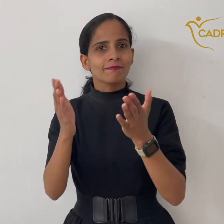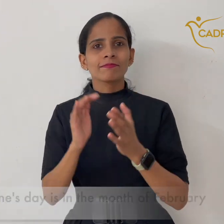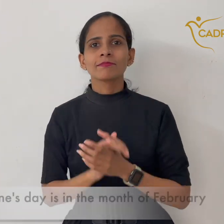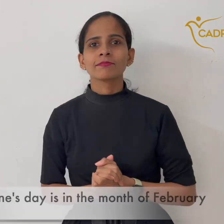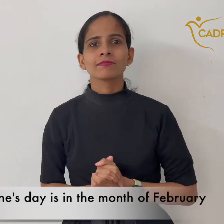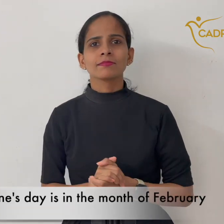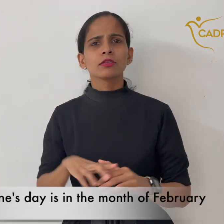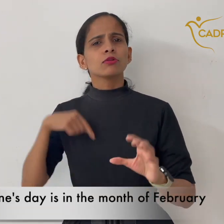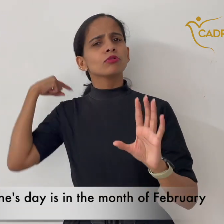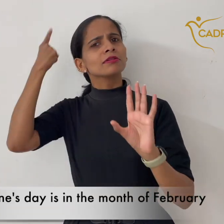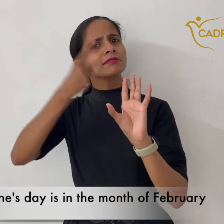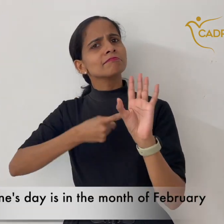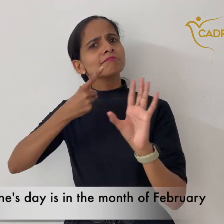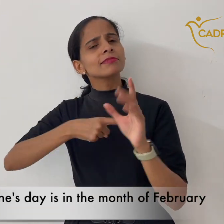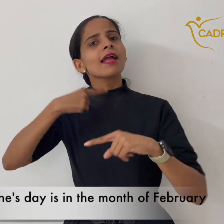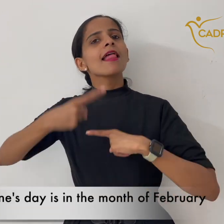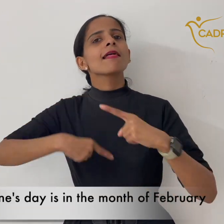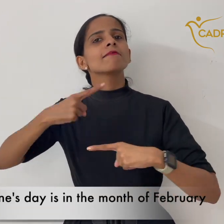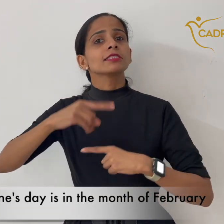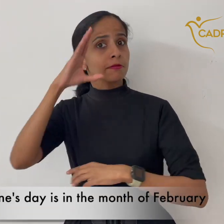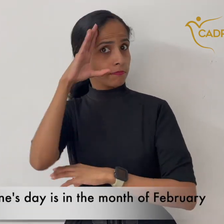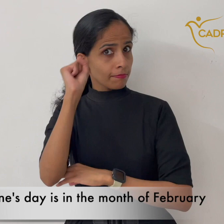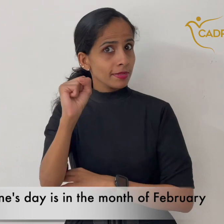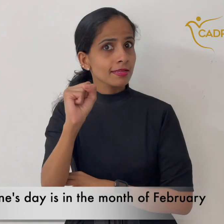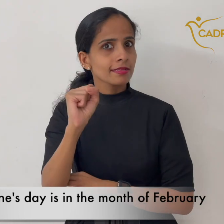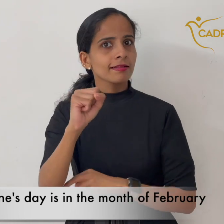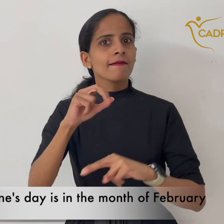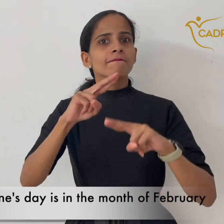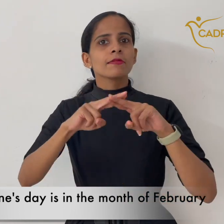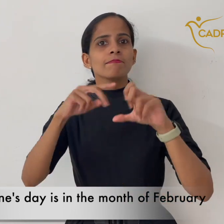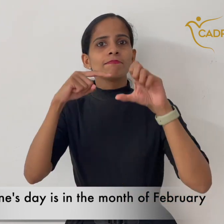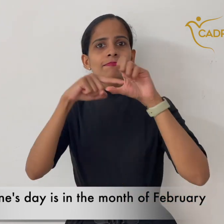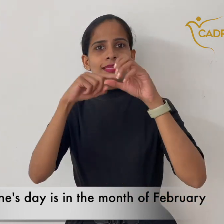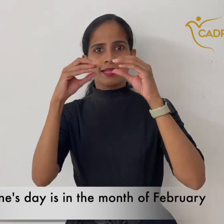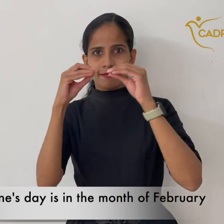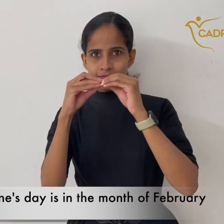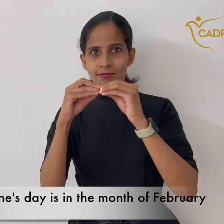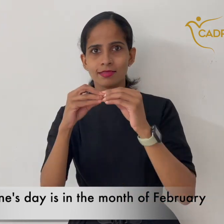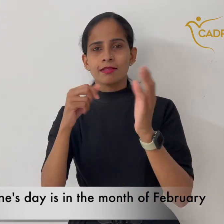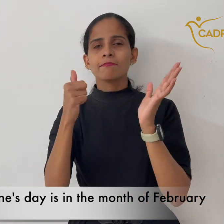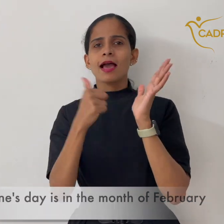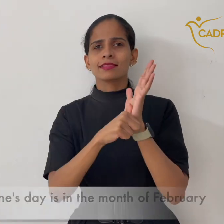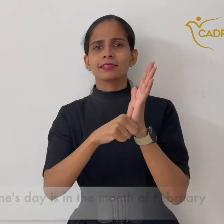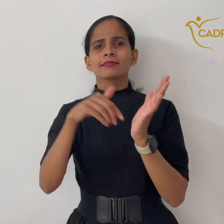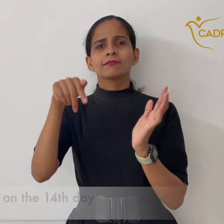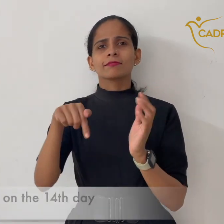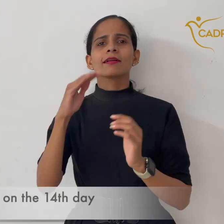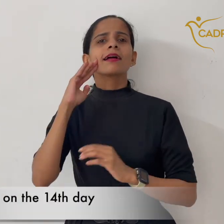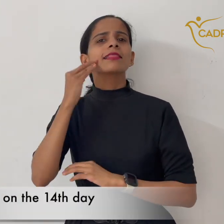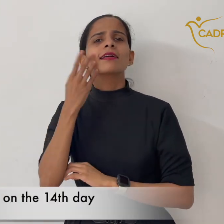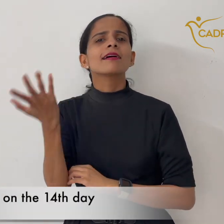Remember, Valentine's Day is in the month of February on the 14th